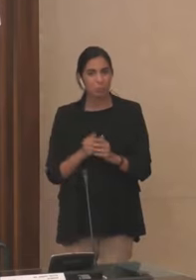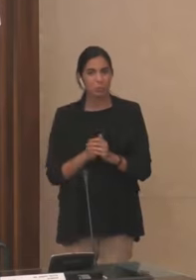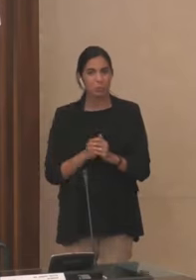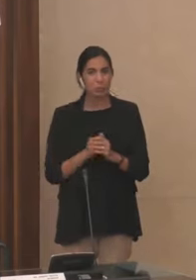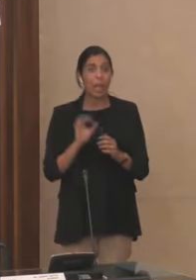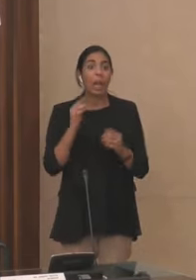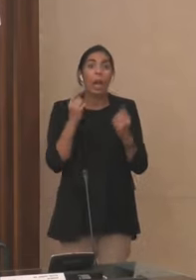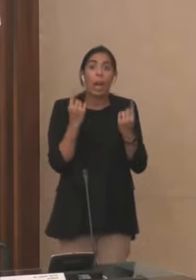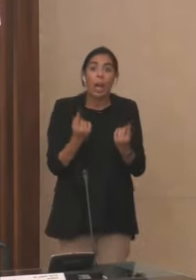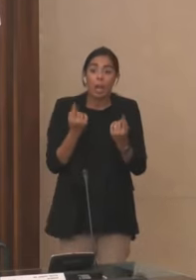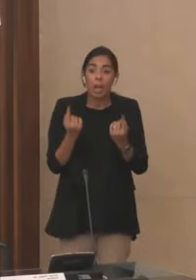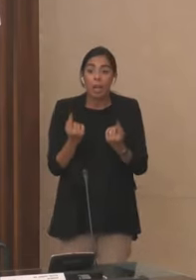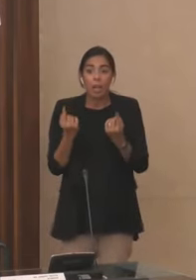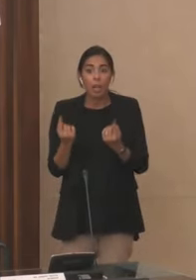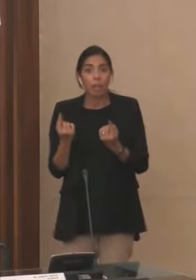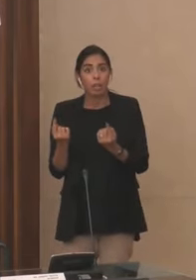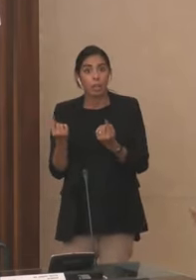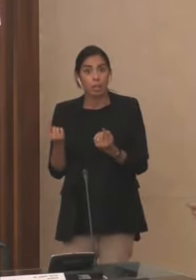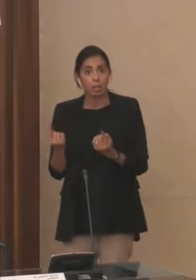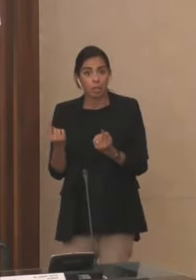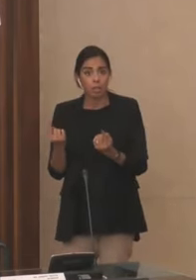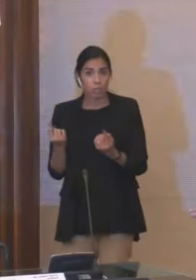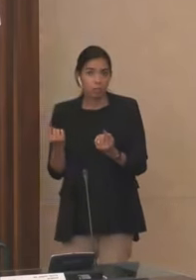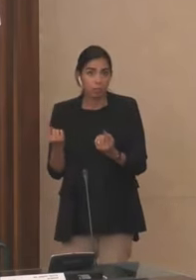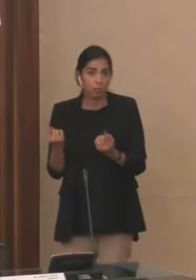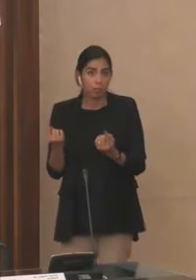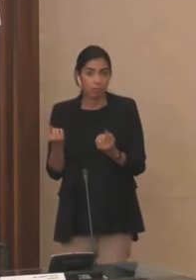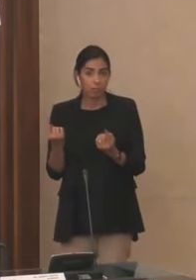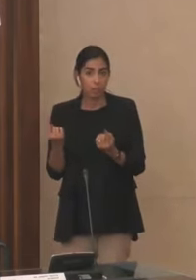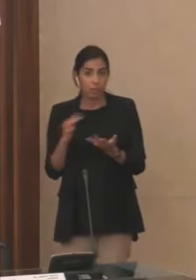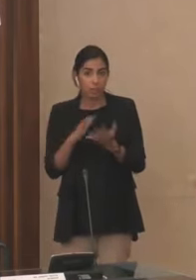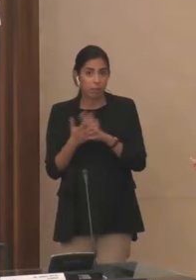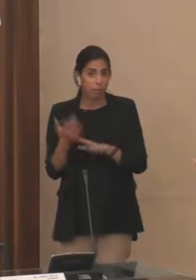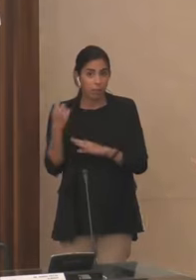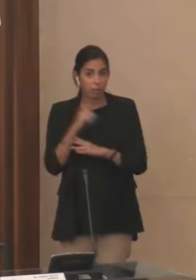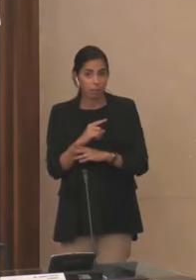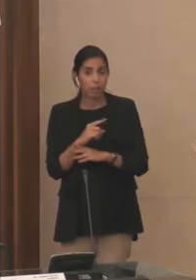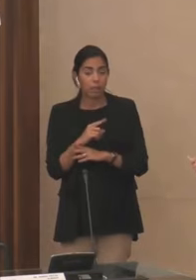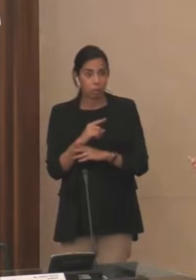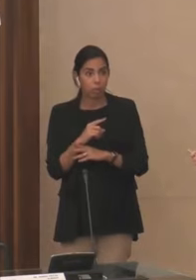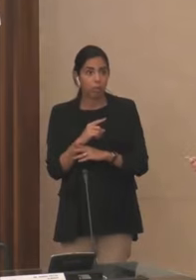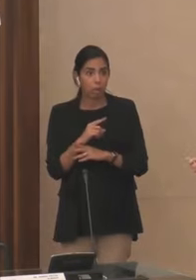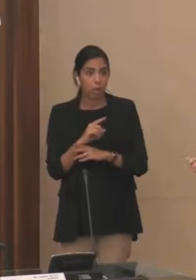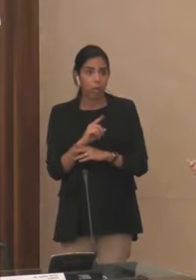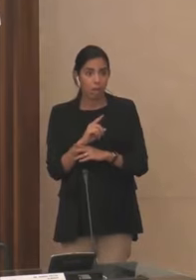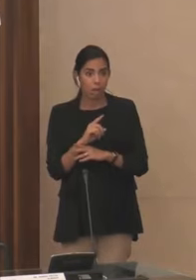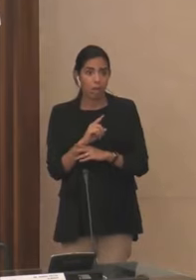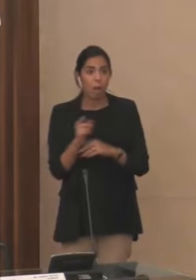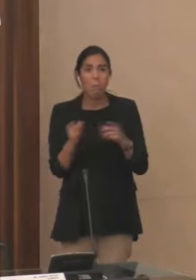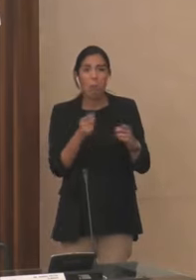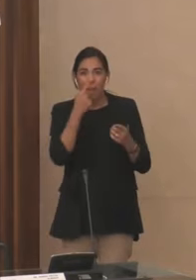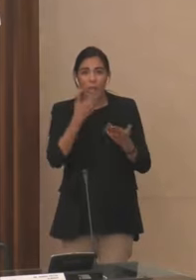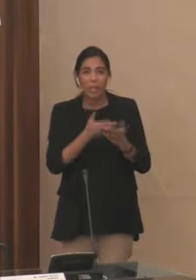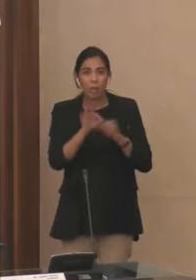the misa passed. Well, So that is very